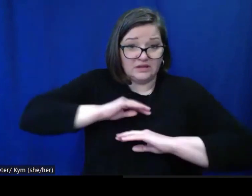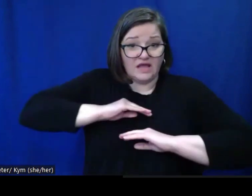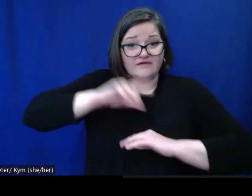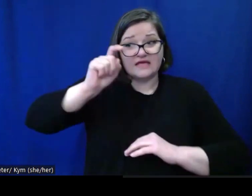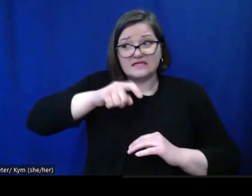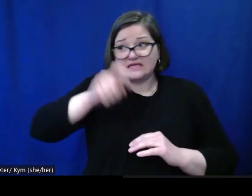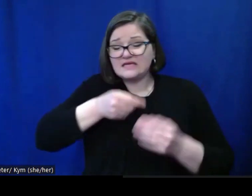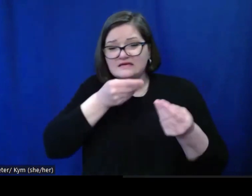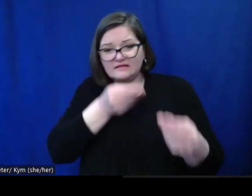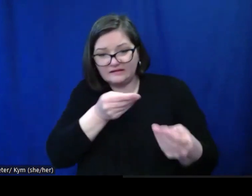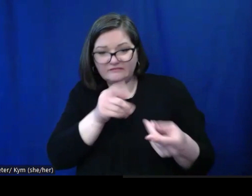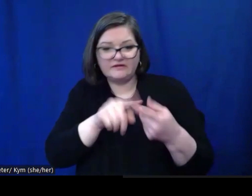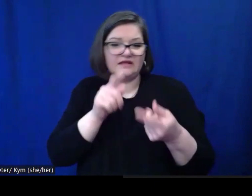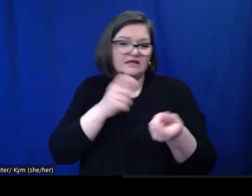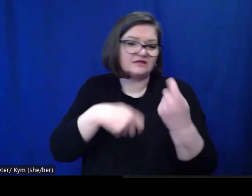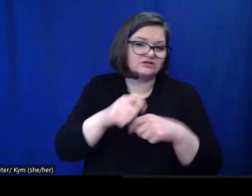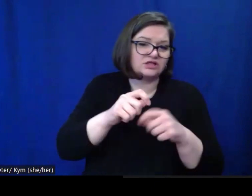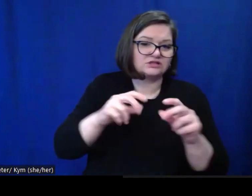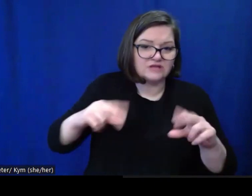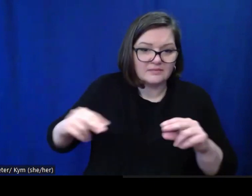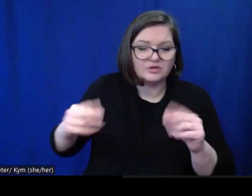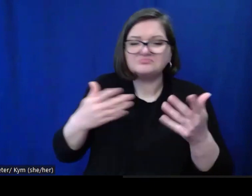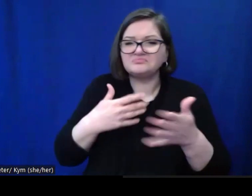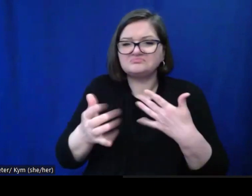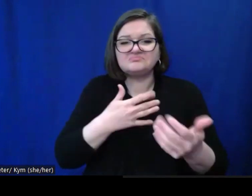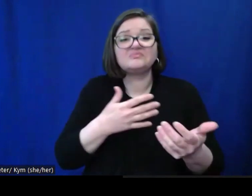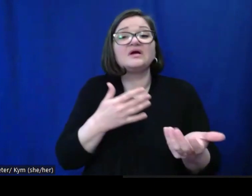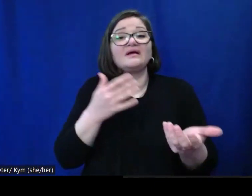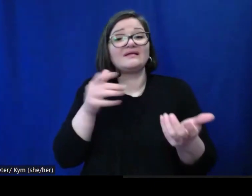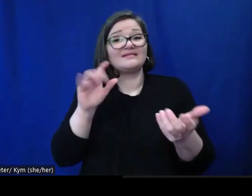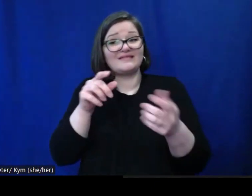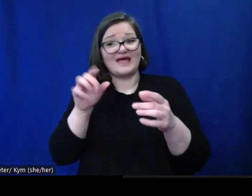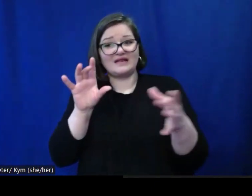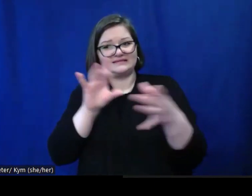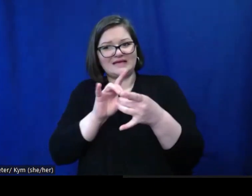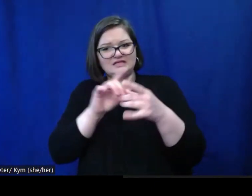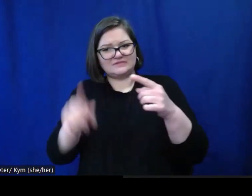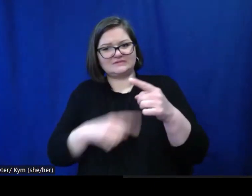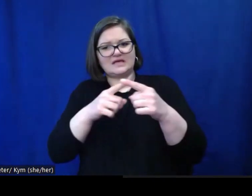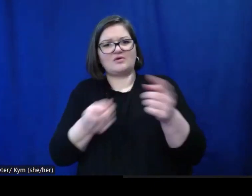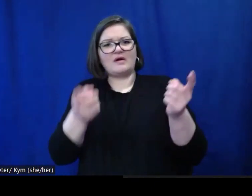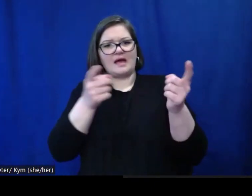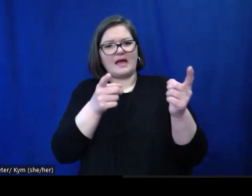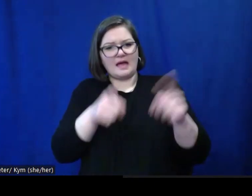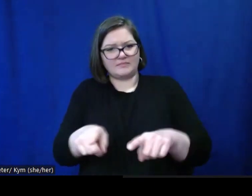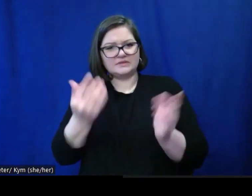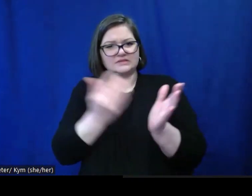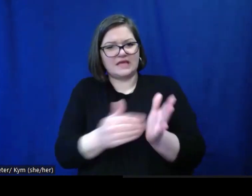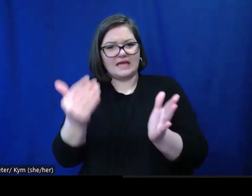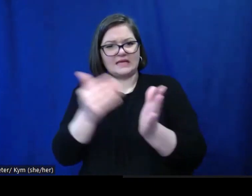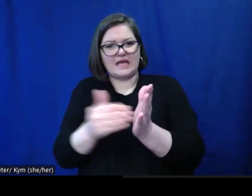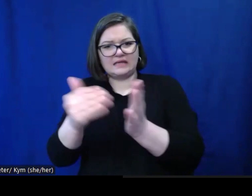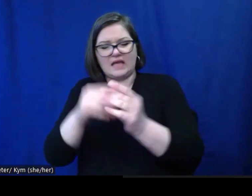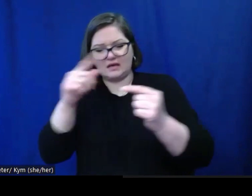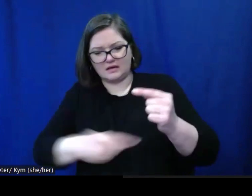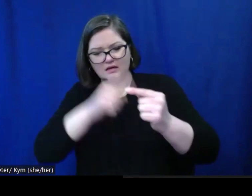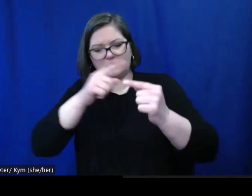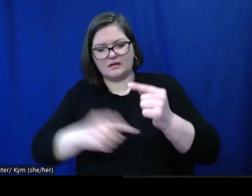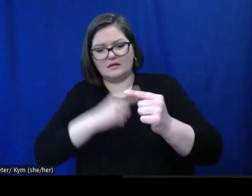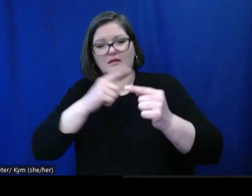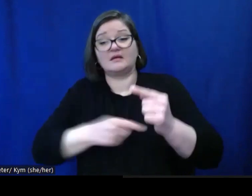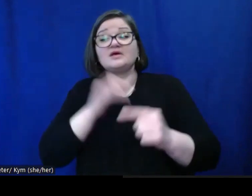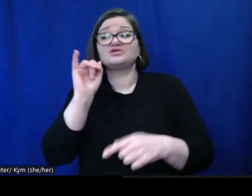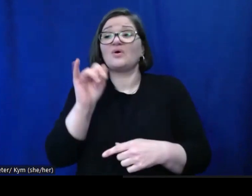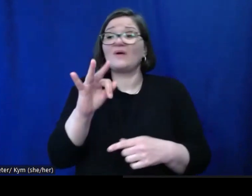diapers, whatever it might be. And that attachment cycle happens over and over. So that's such a foundation so that if that goes awry, if